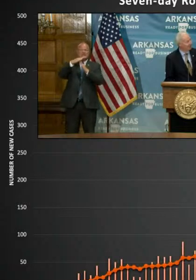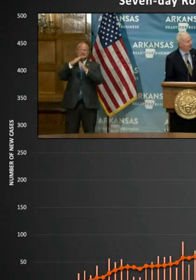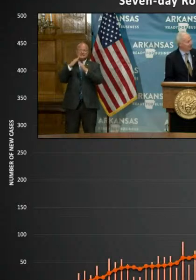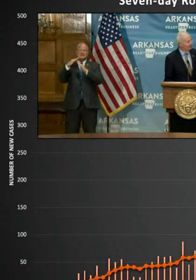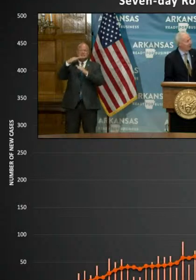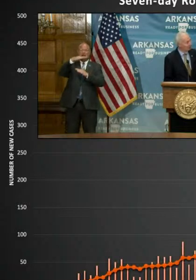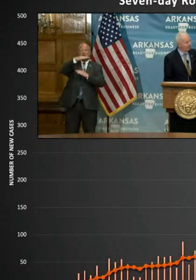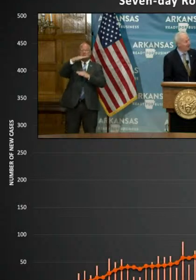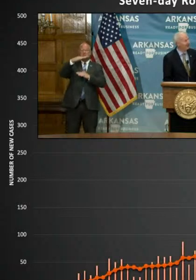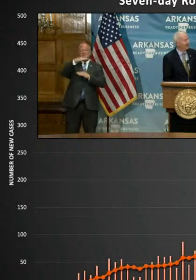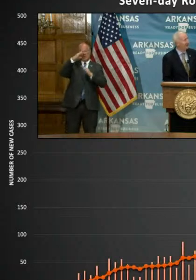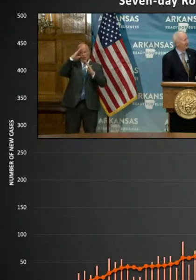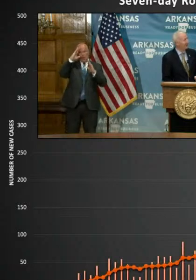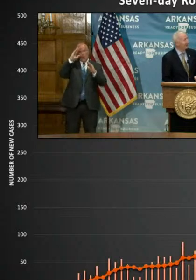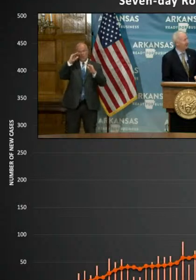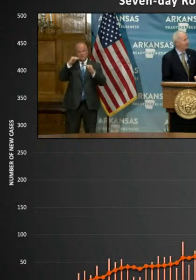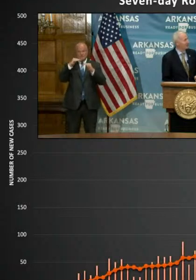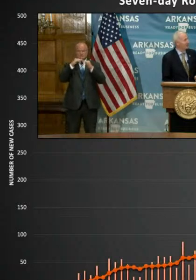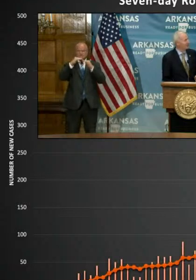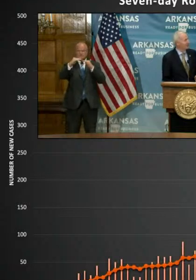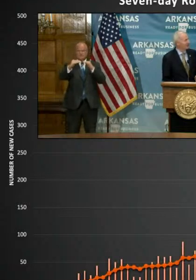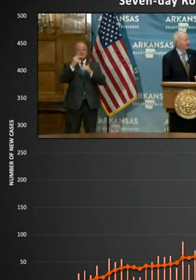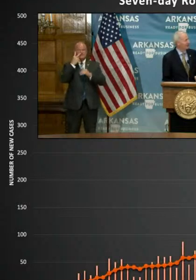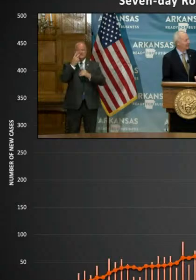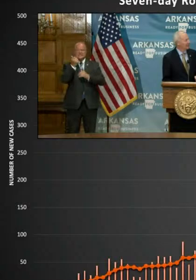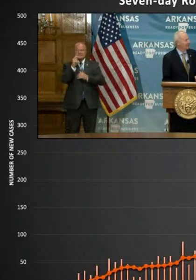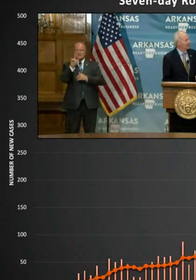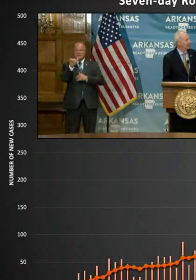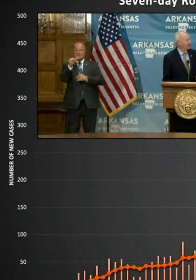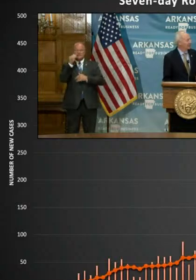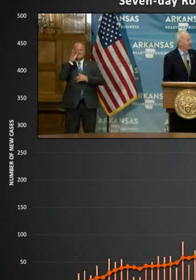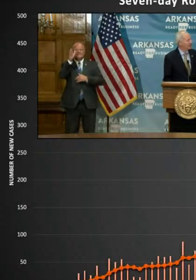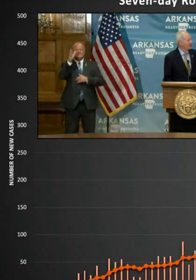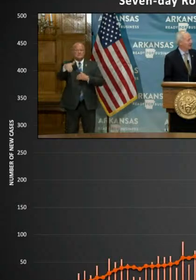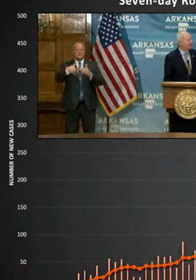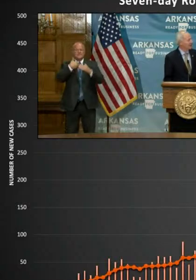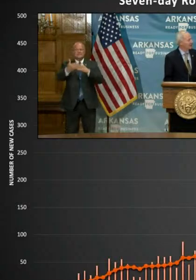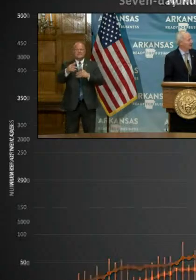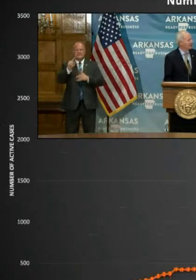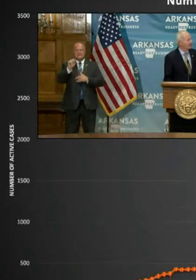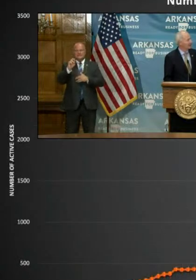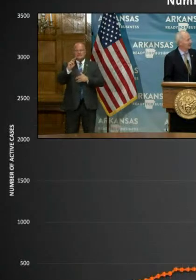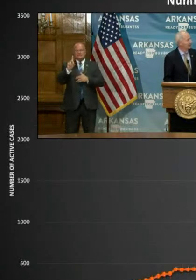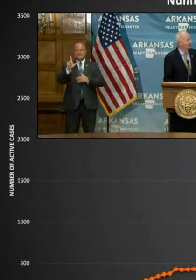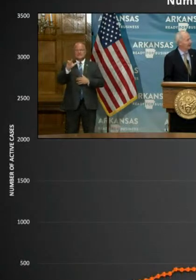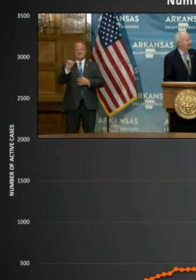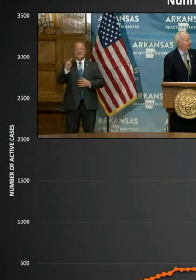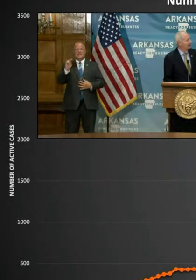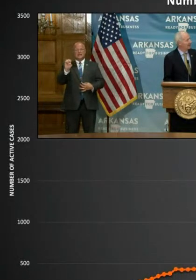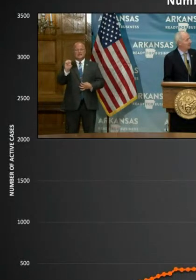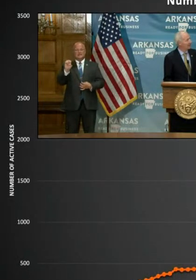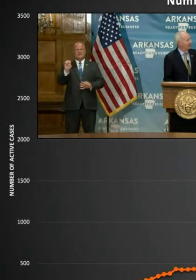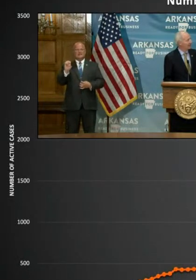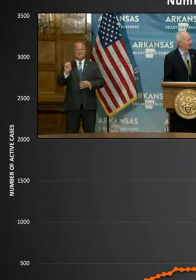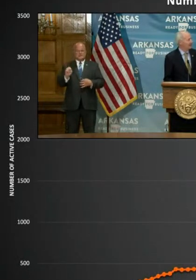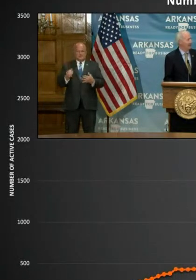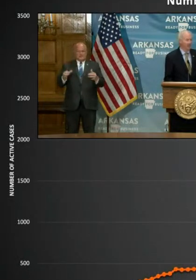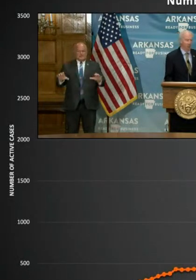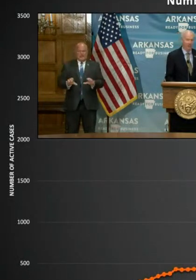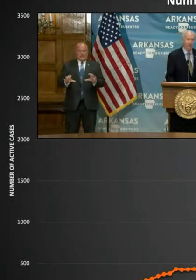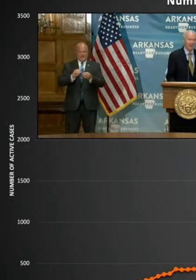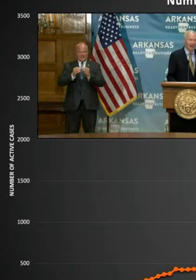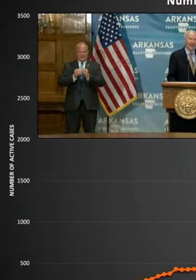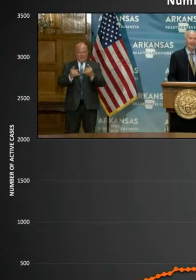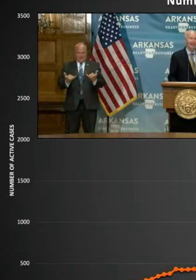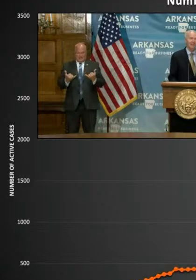plateauing somewhere up there, hopefully, and we'll see in the coming days as to the next trend lines. and then the active number of cases. These